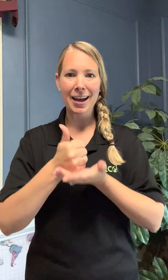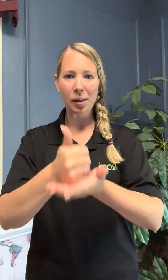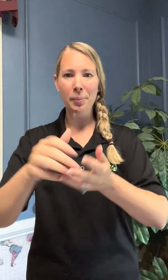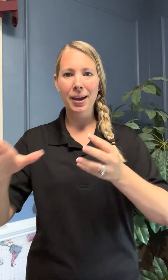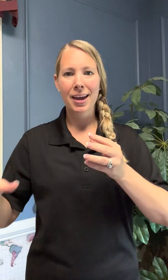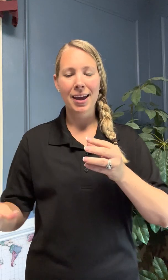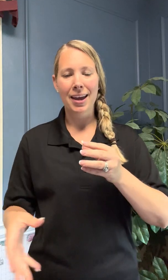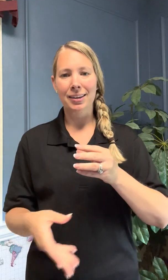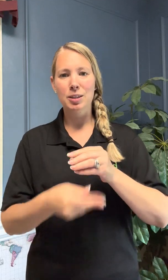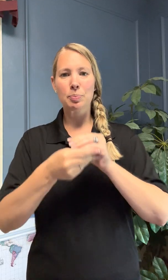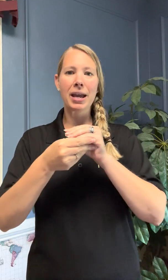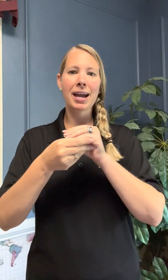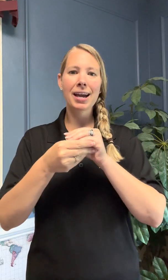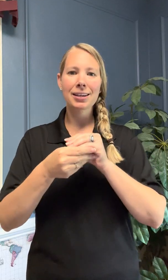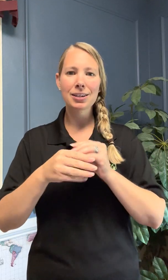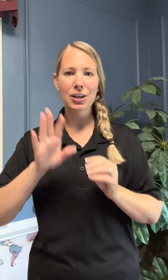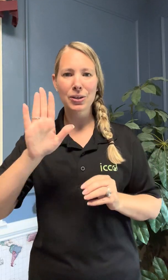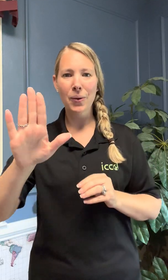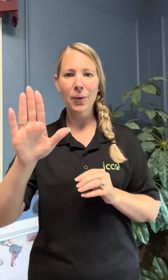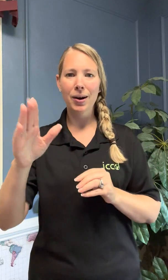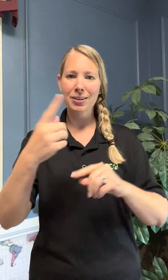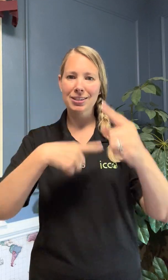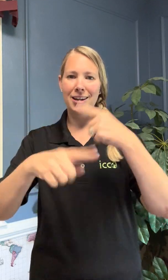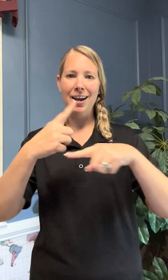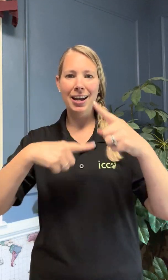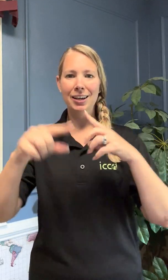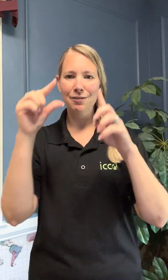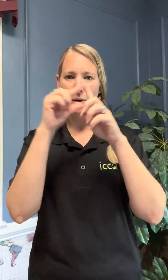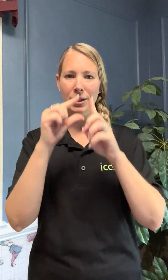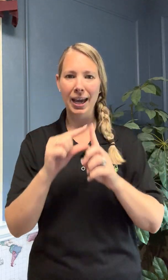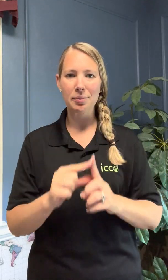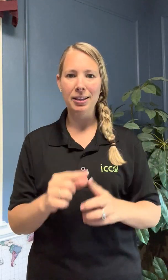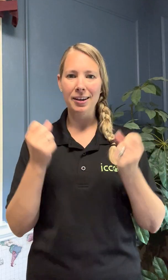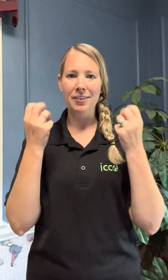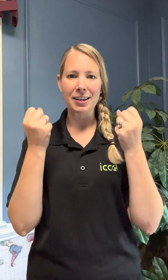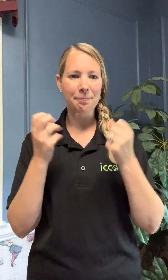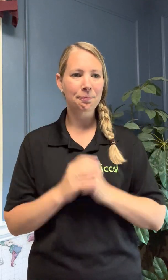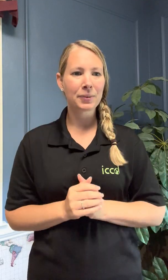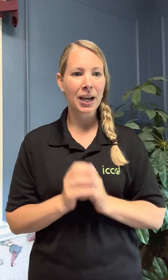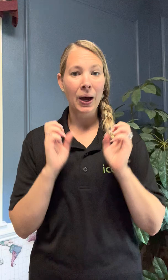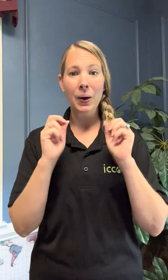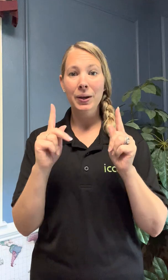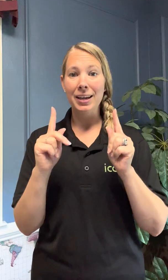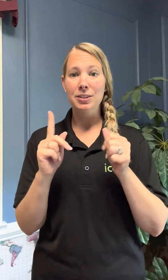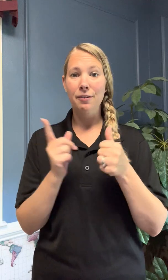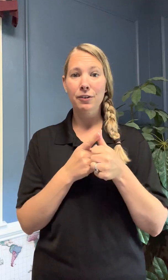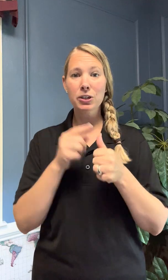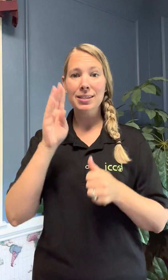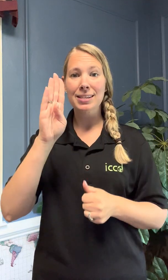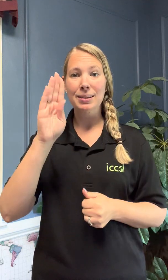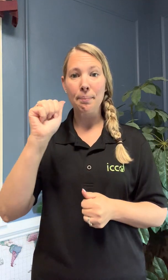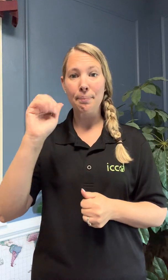help expand your sign vocabulary. Okay, so the first is